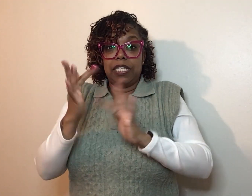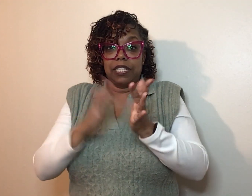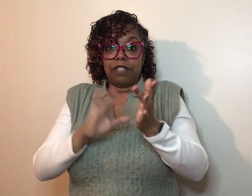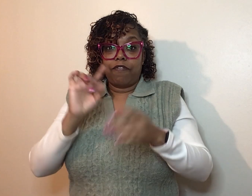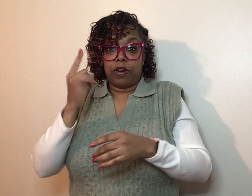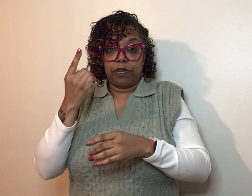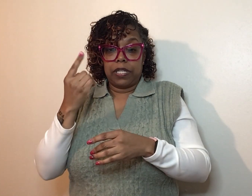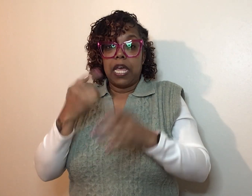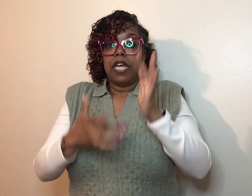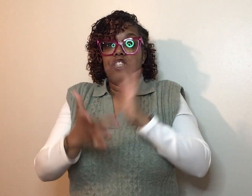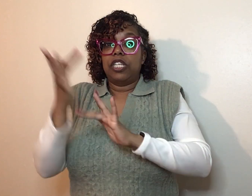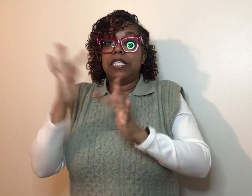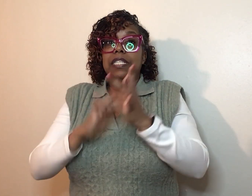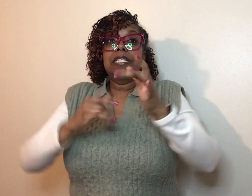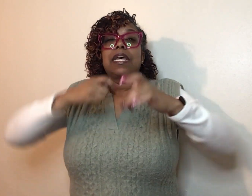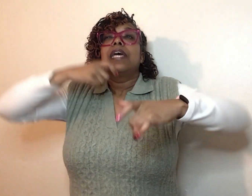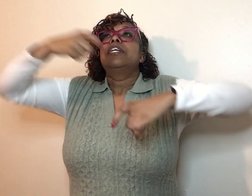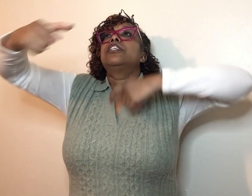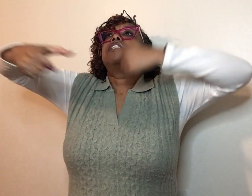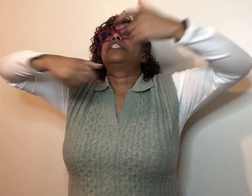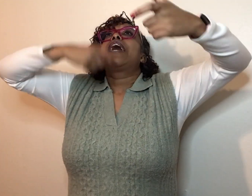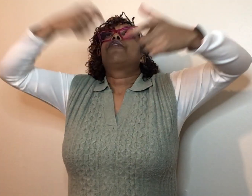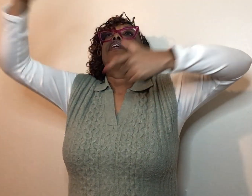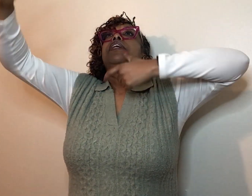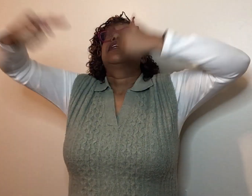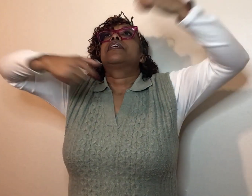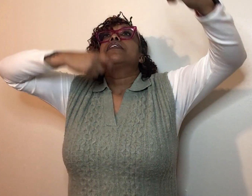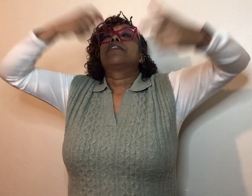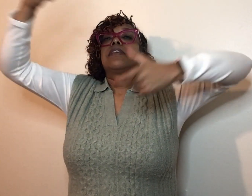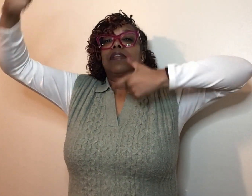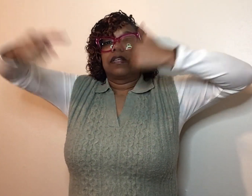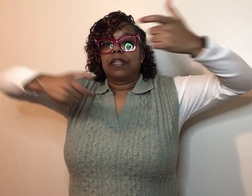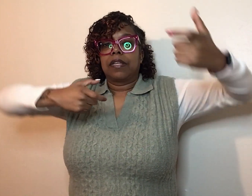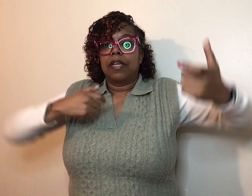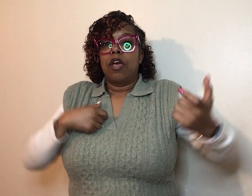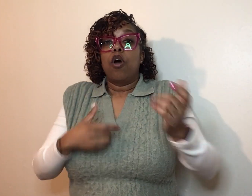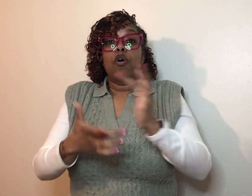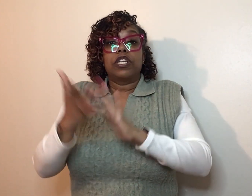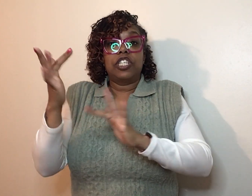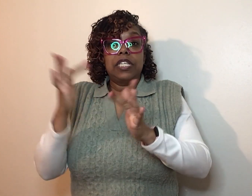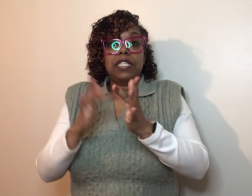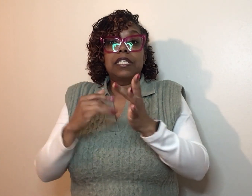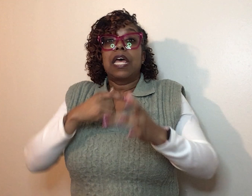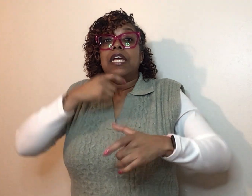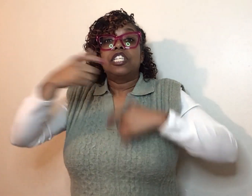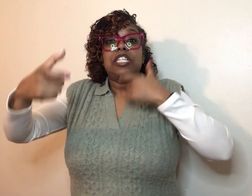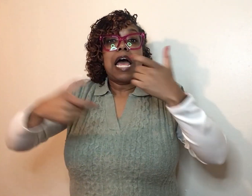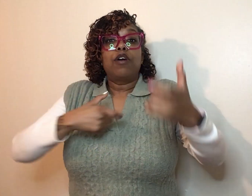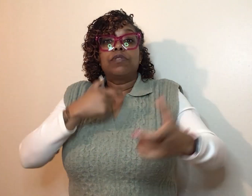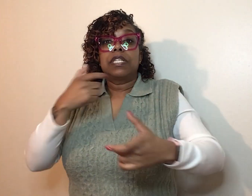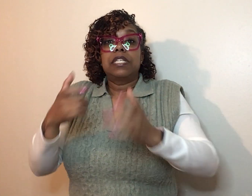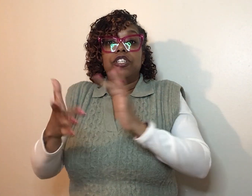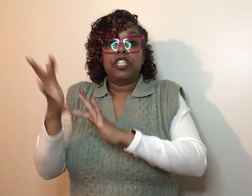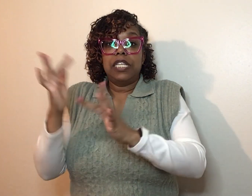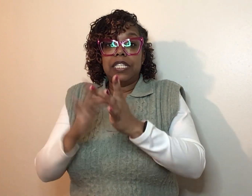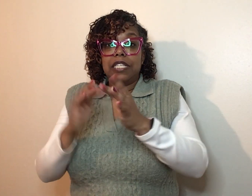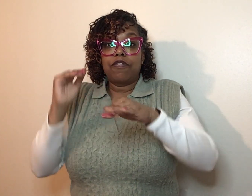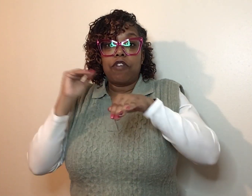Jesus first. Jesus shouting, or Jesus, shout Jesus from